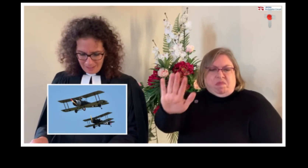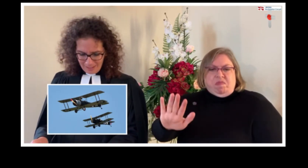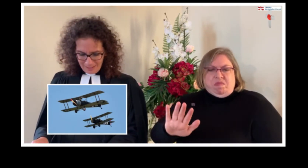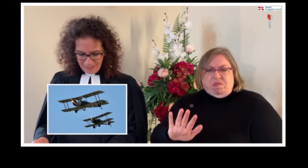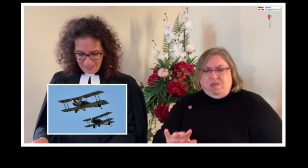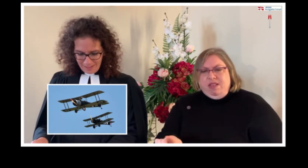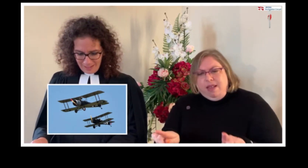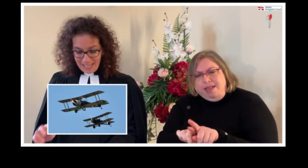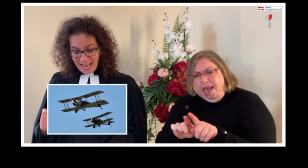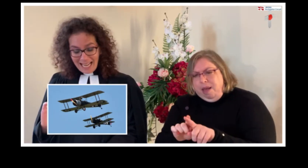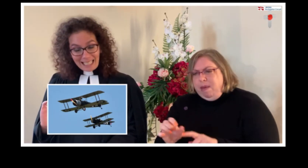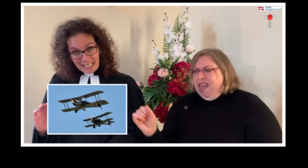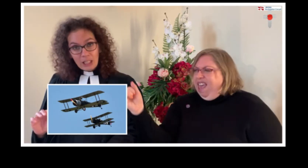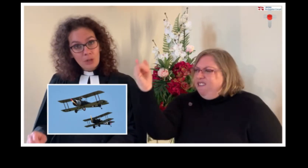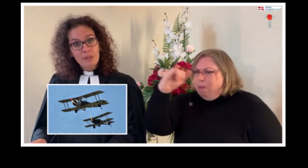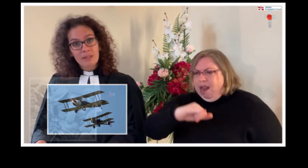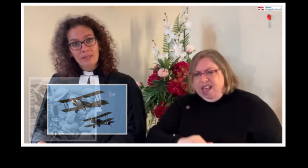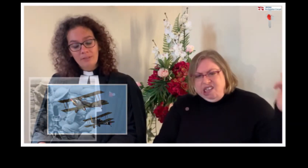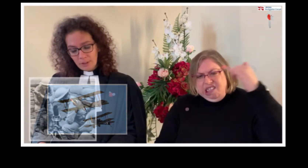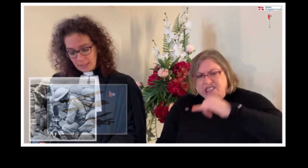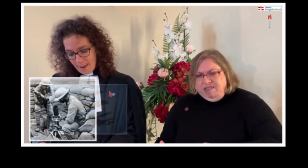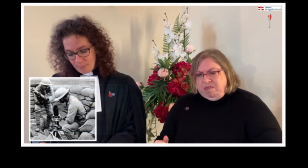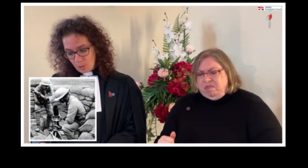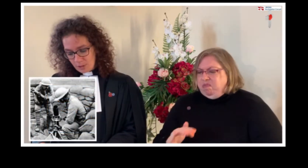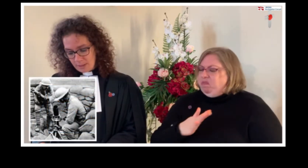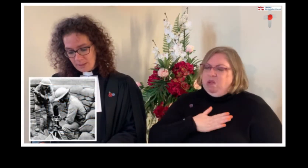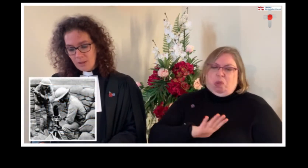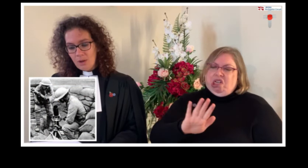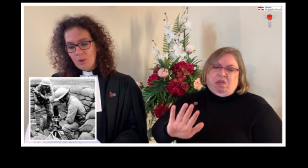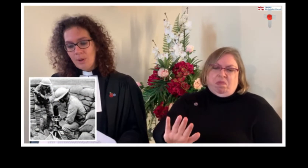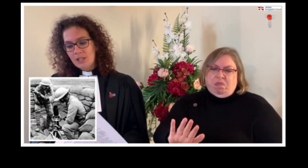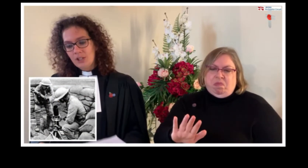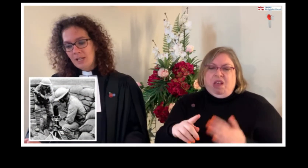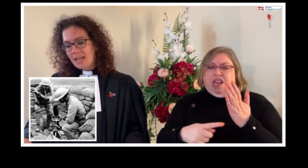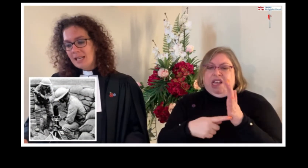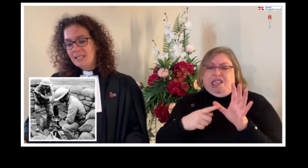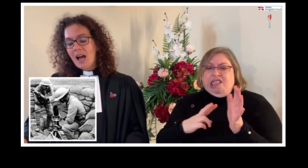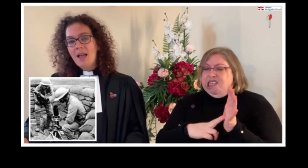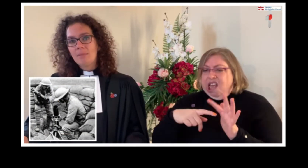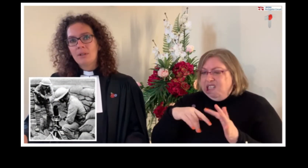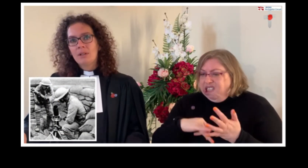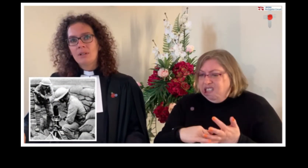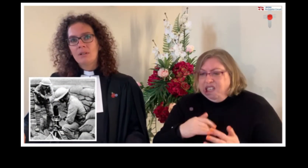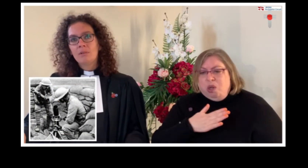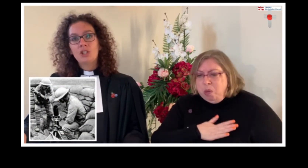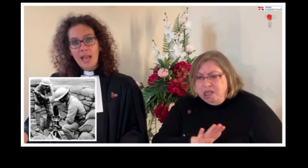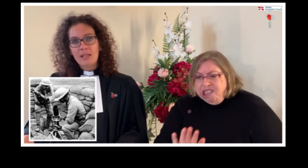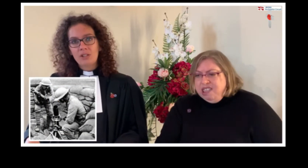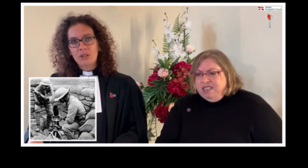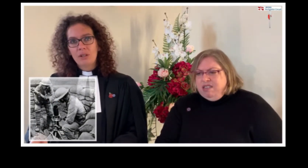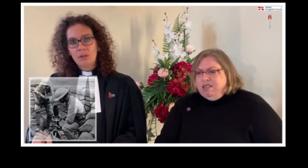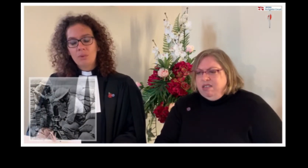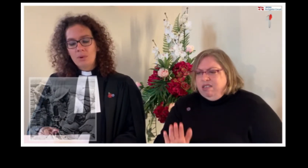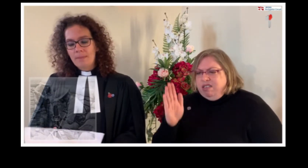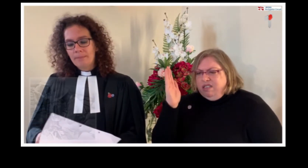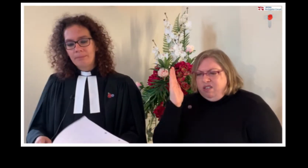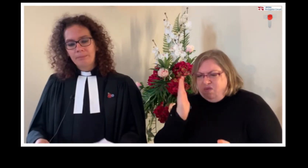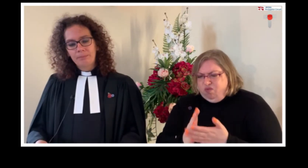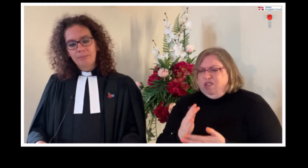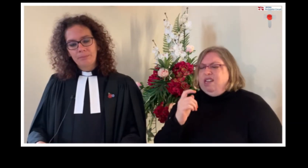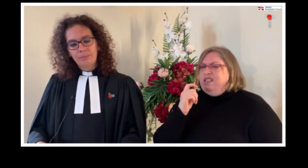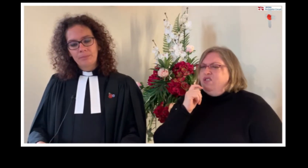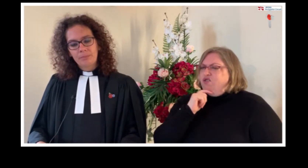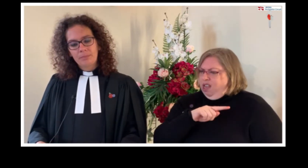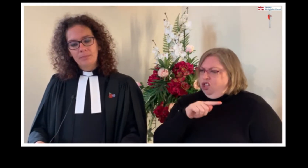contraption, and he had little use for light mortars, which in time would change the war.